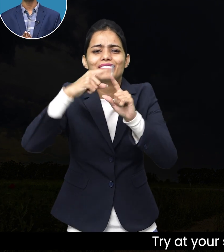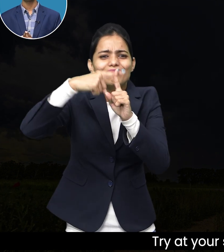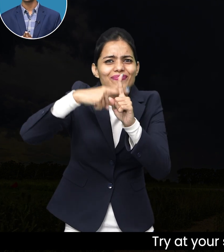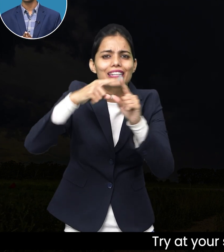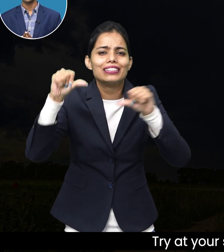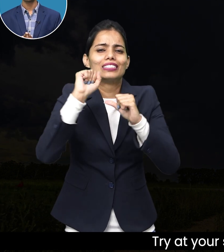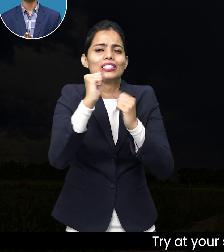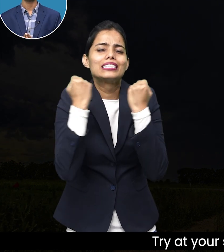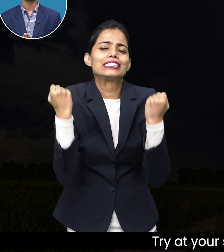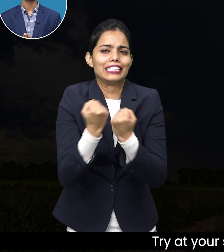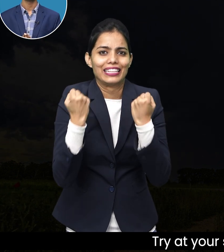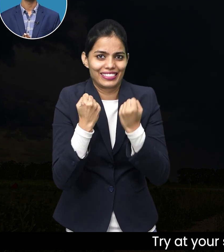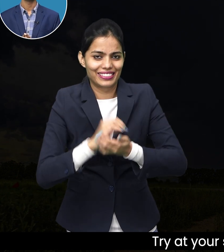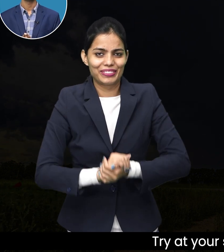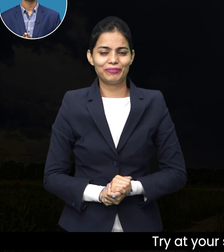Try at your school laboratory.